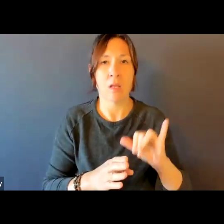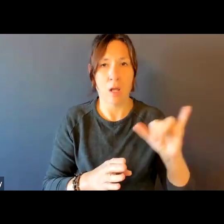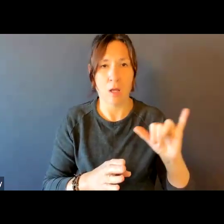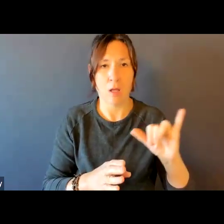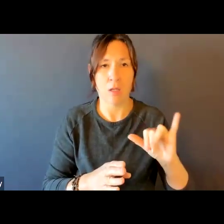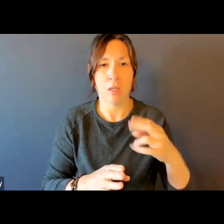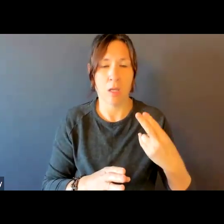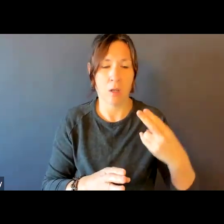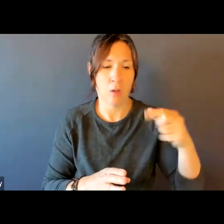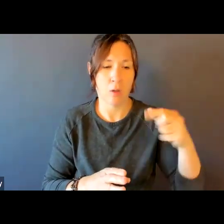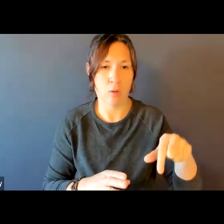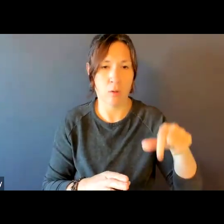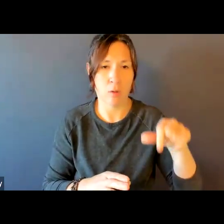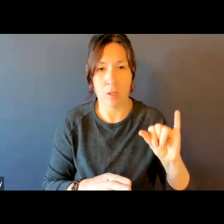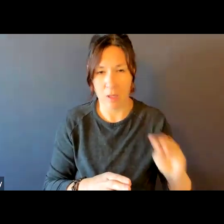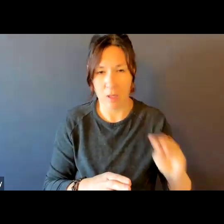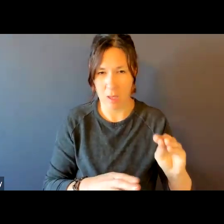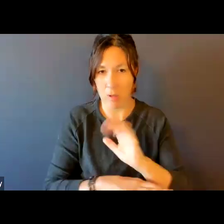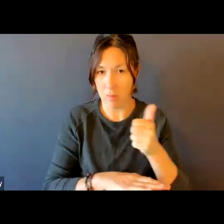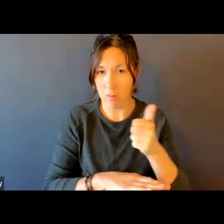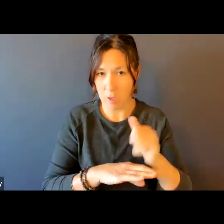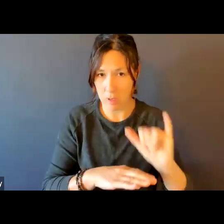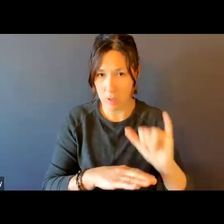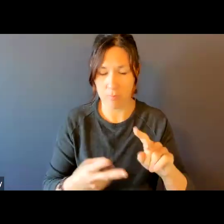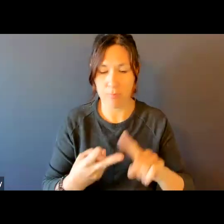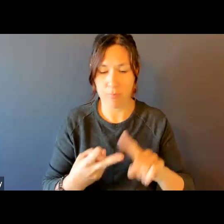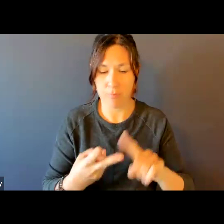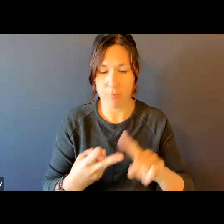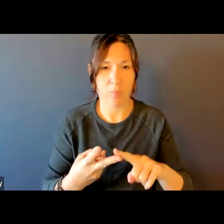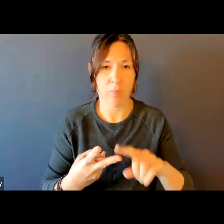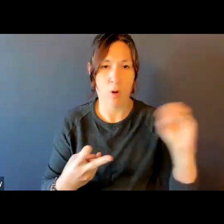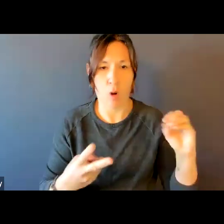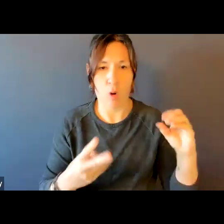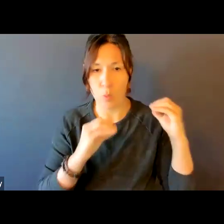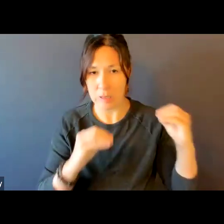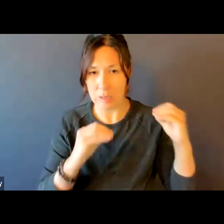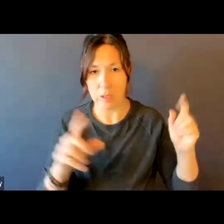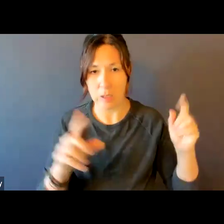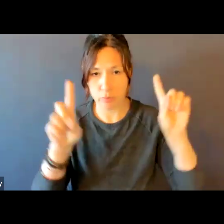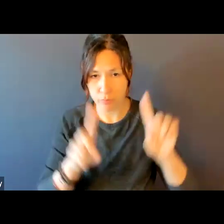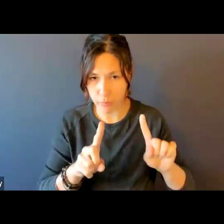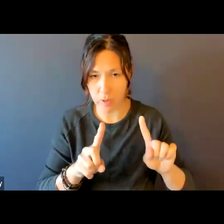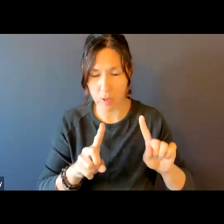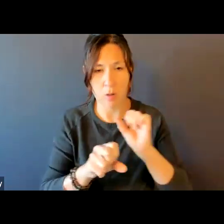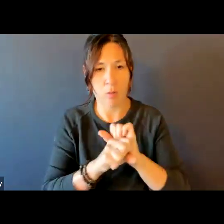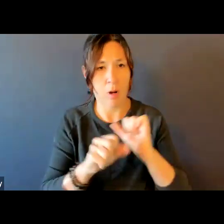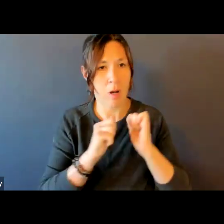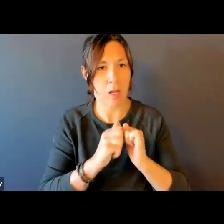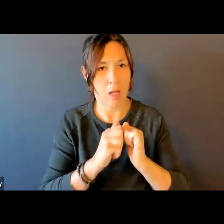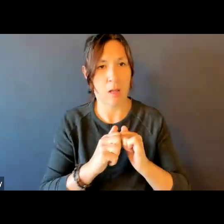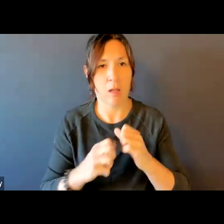through BPS, co-planning and co-teaching, where educators are working collaboratively together to make sure all the students are able to